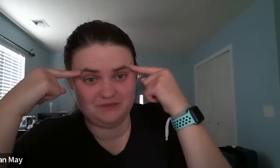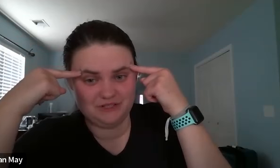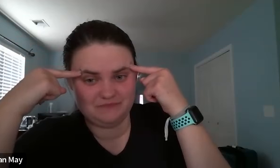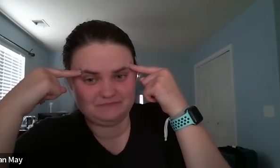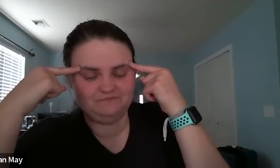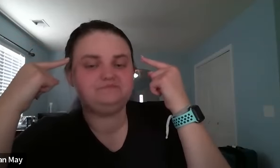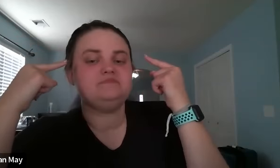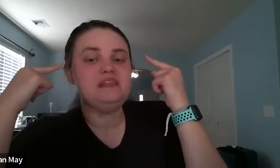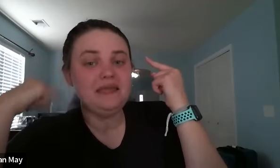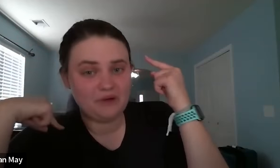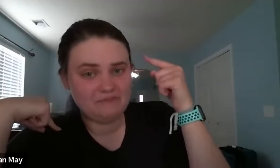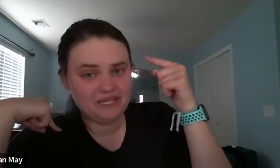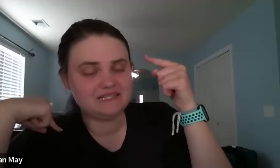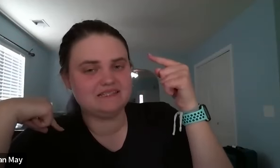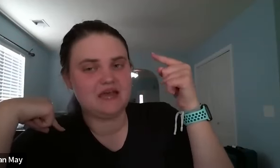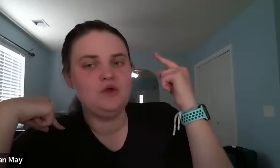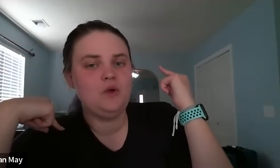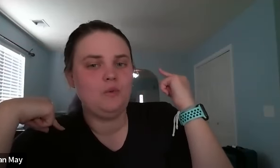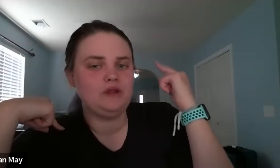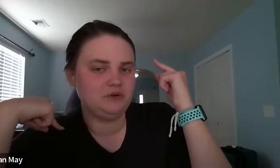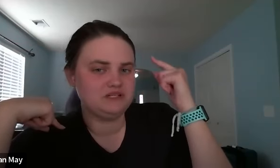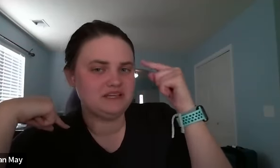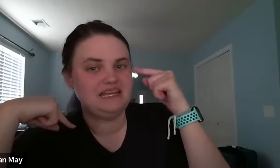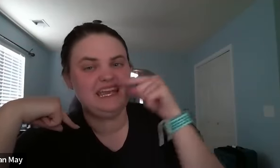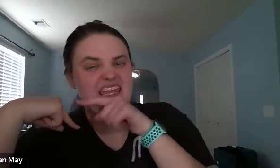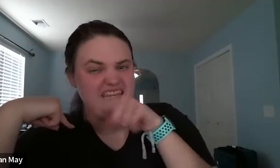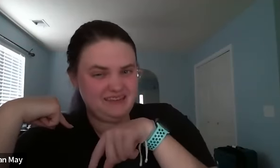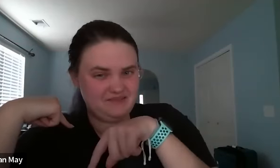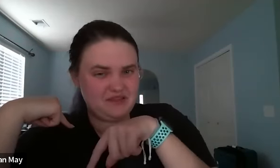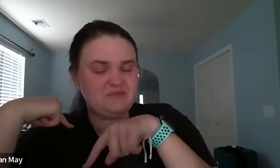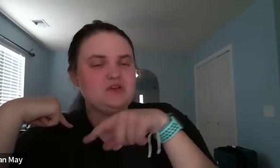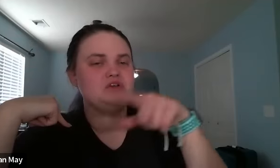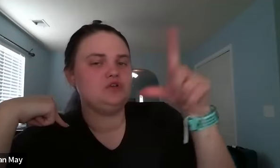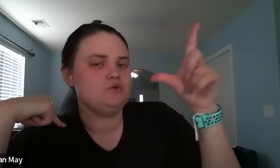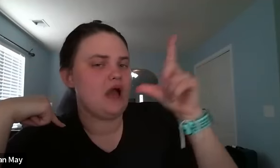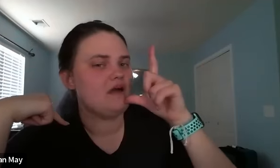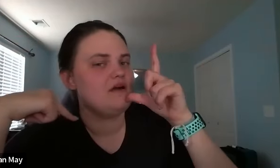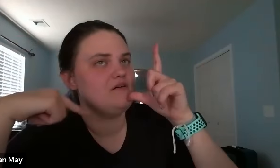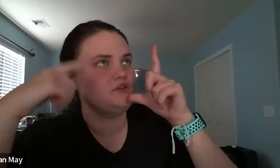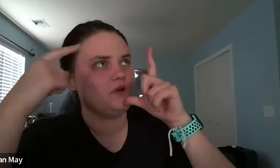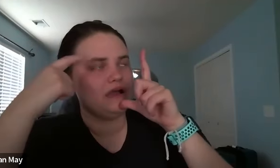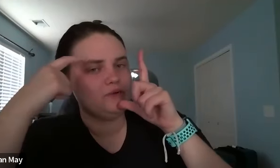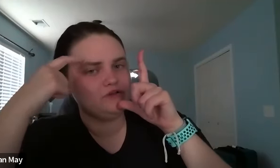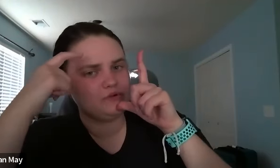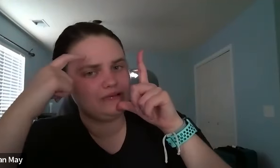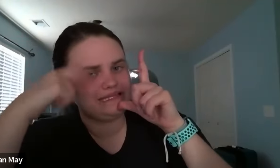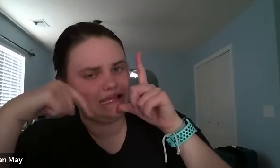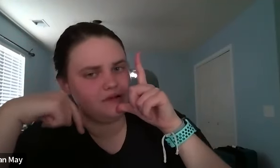words. And what I mean is that when you're signing any of them, you have your eyebrows going down.